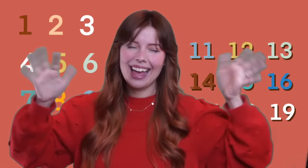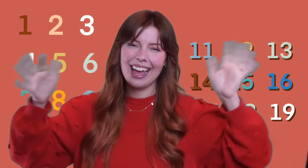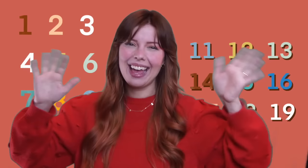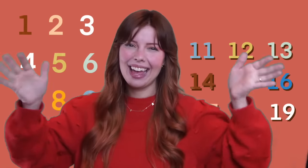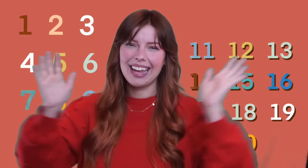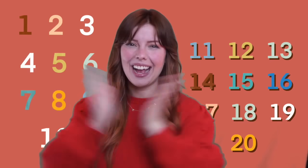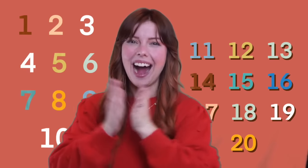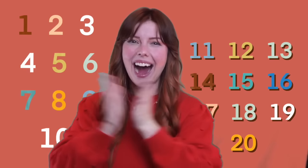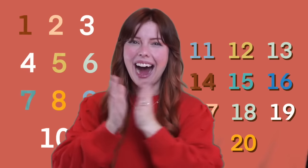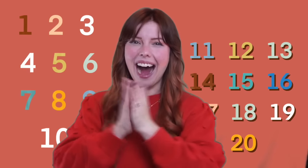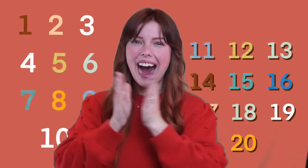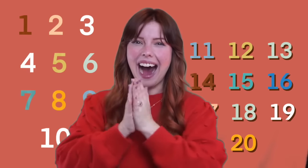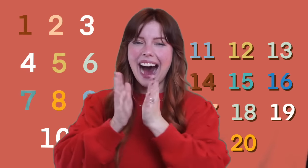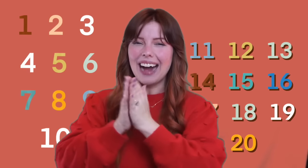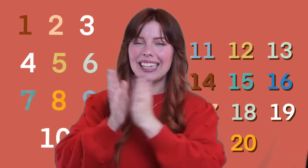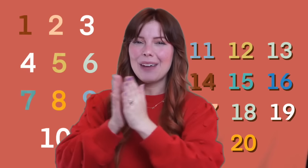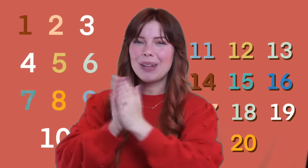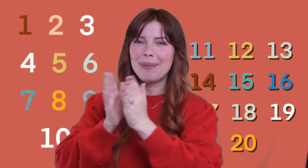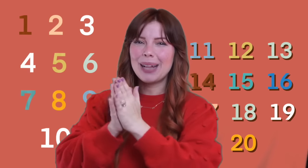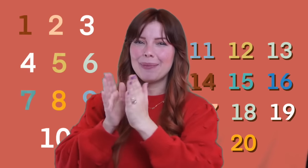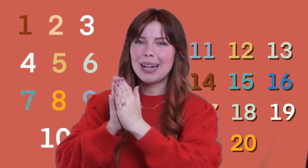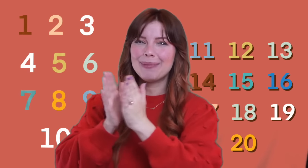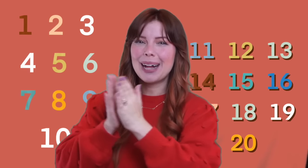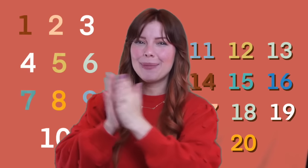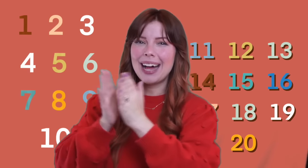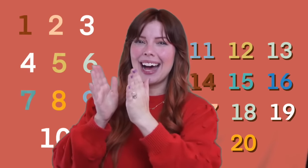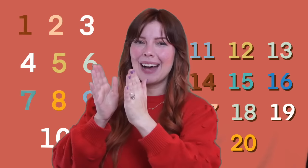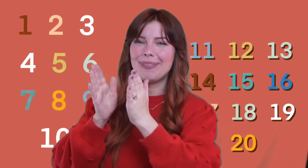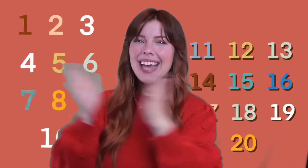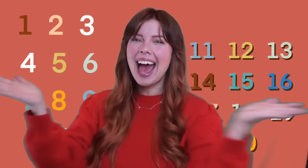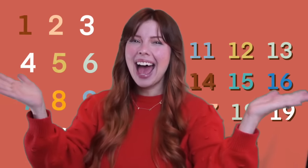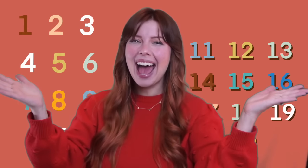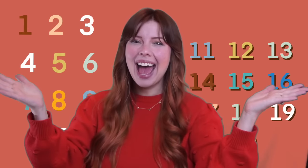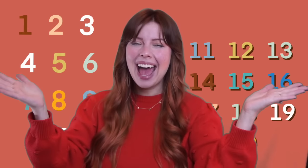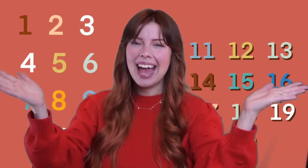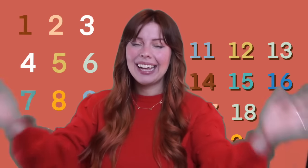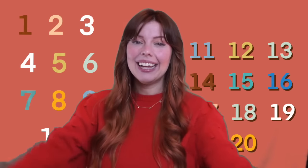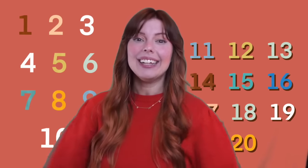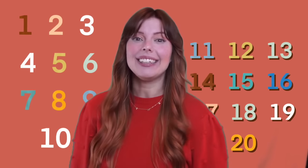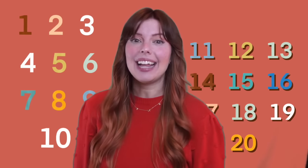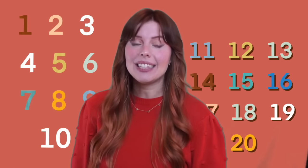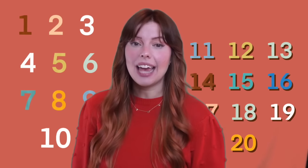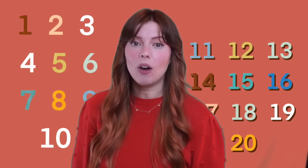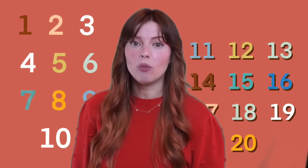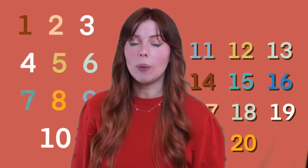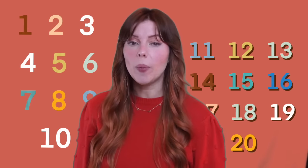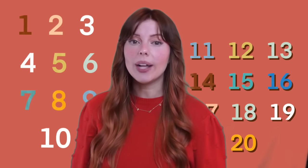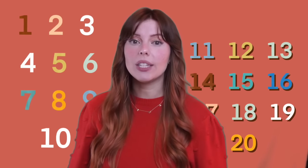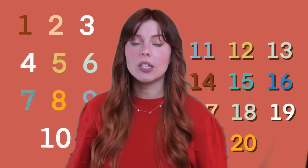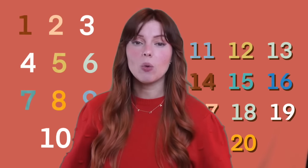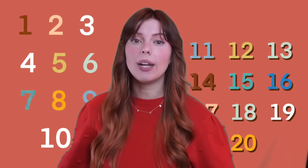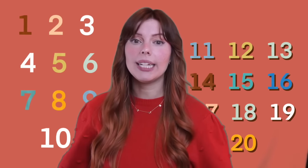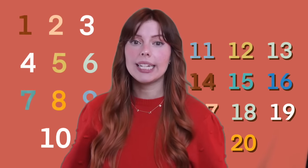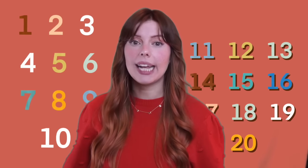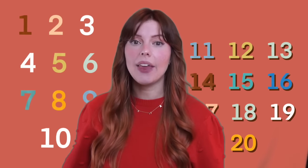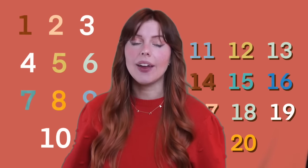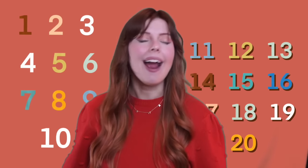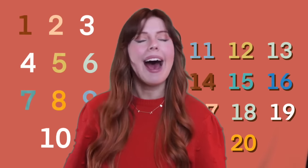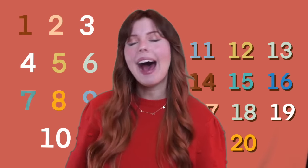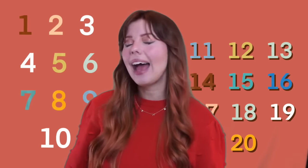Yay! Clap, clap, clap, clap, clap, clap! Yay! Let's count from 1 to 20 together. I